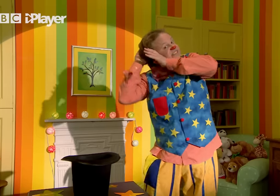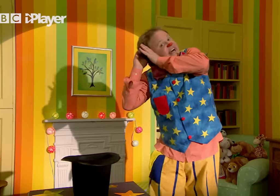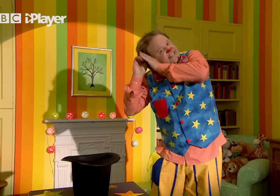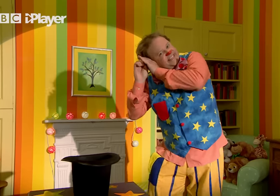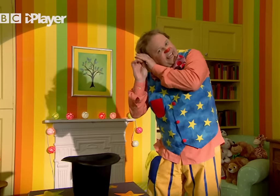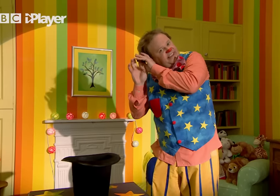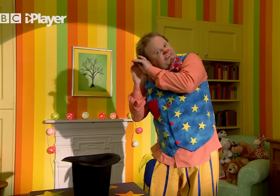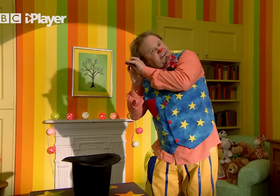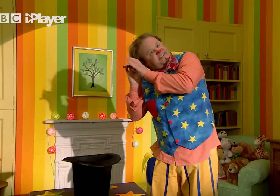I just get this one out.